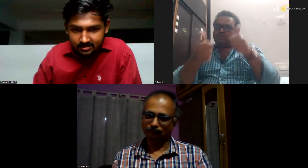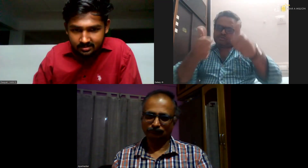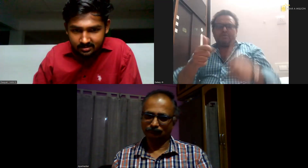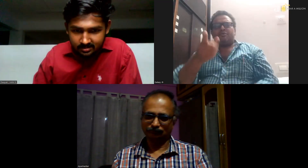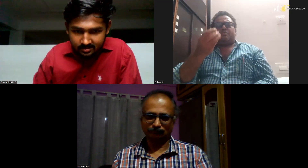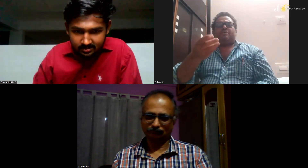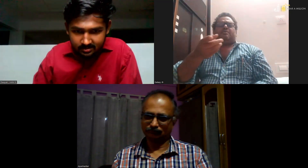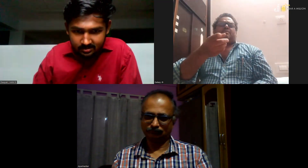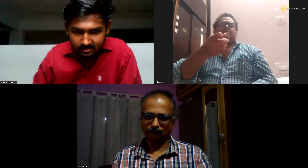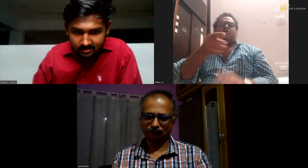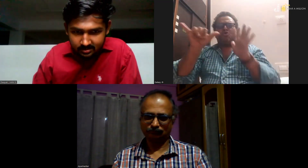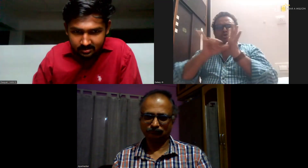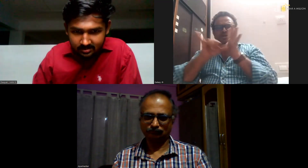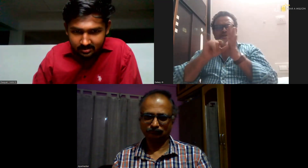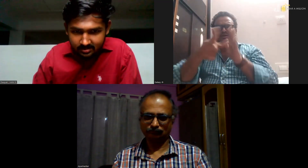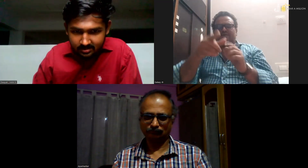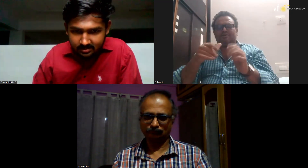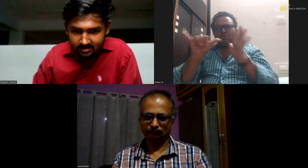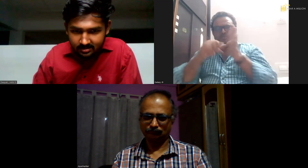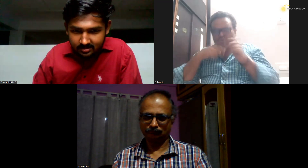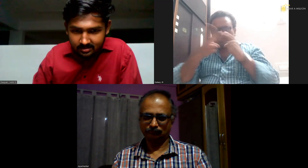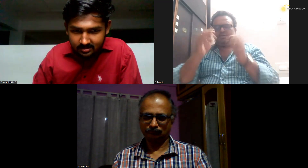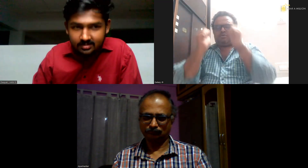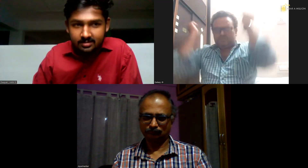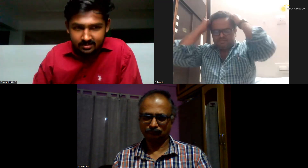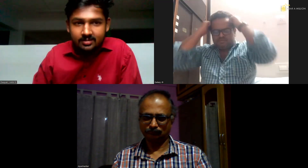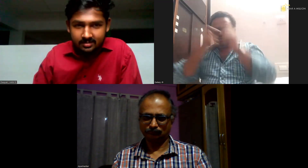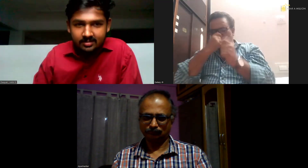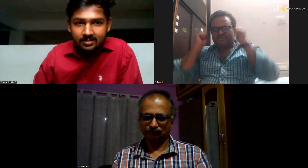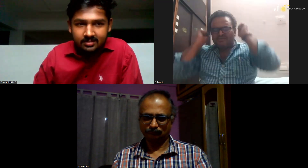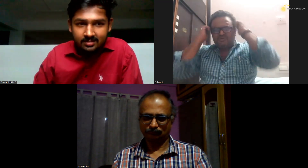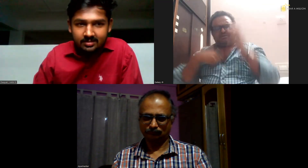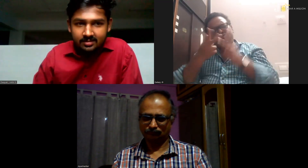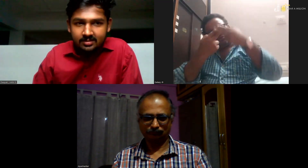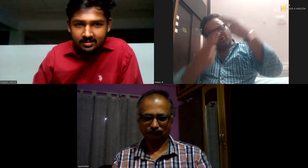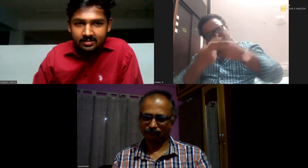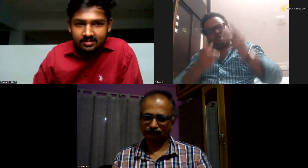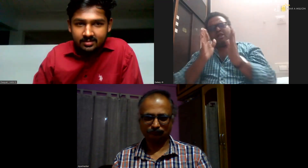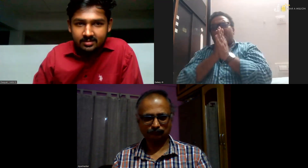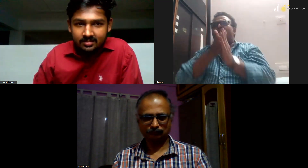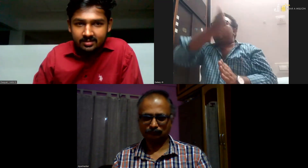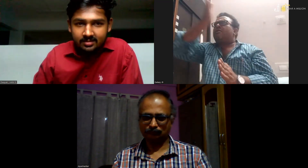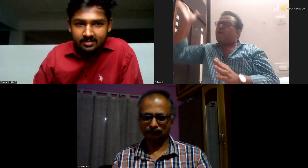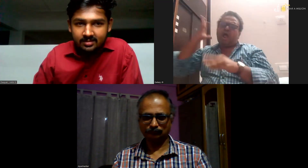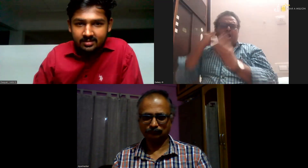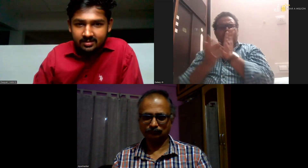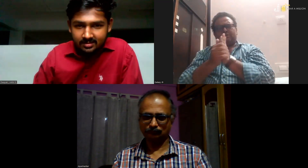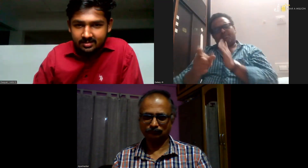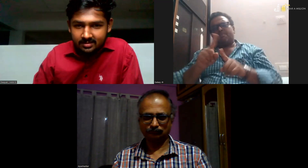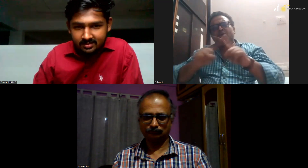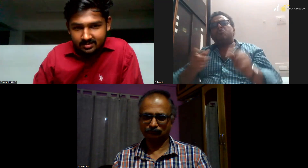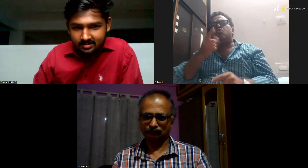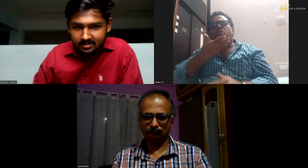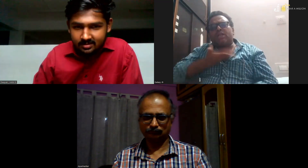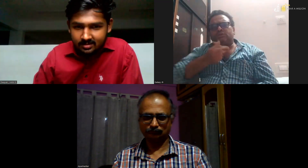So I seen your complete experience, you know, what you shared. So on YouTube, when I saw your experience, you know, you